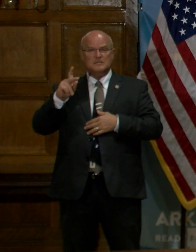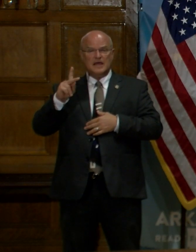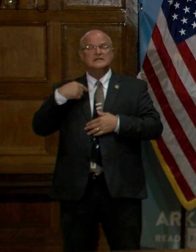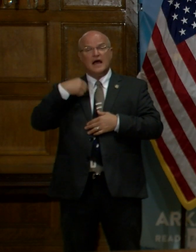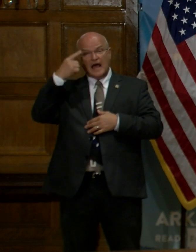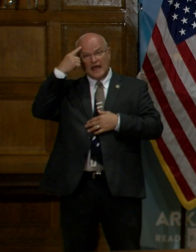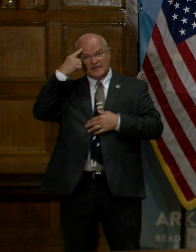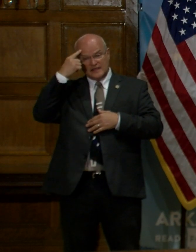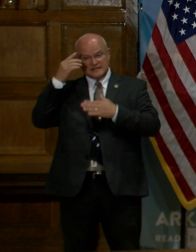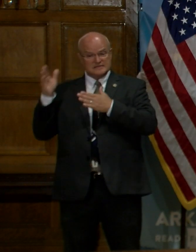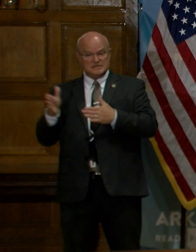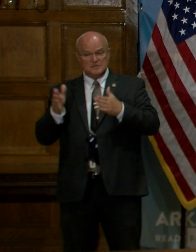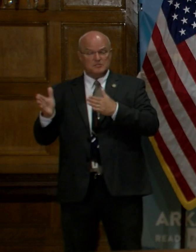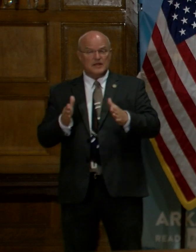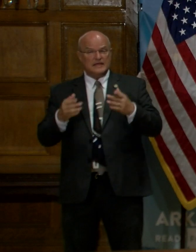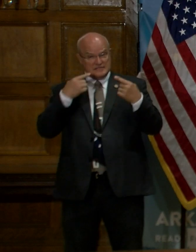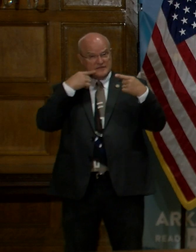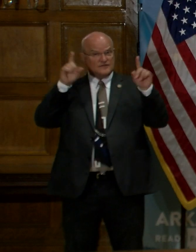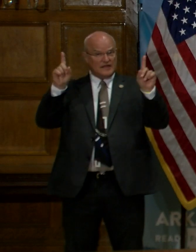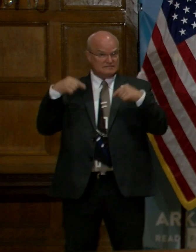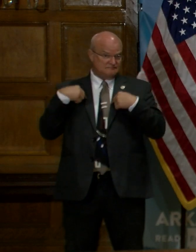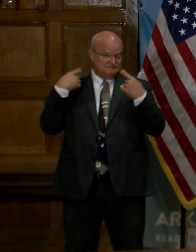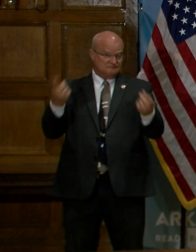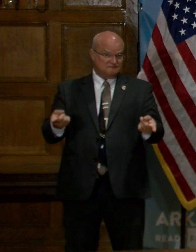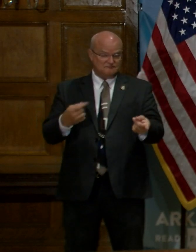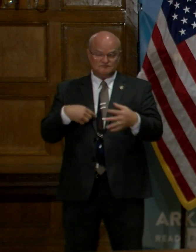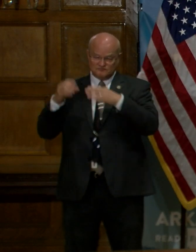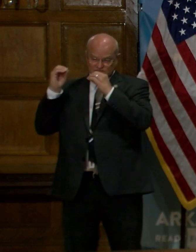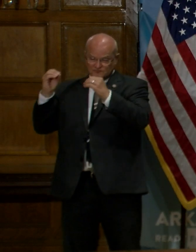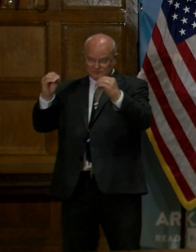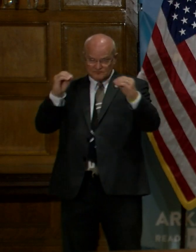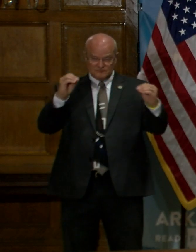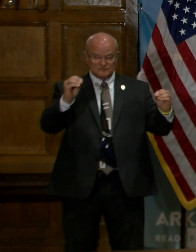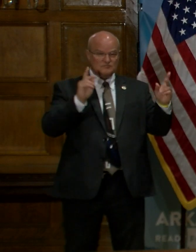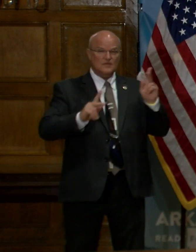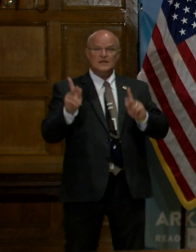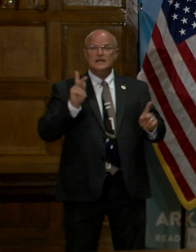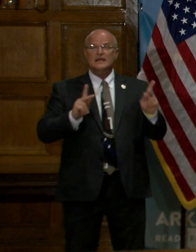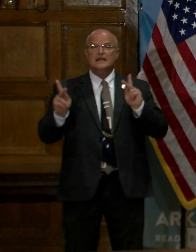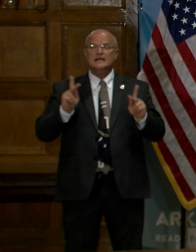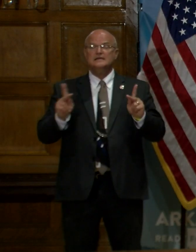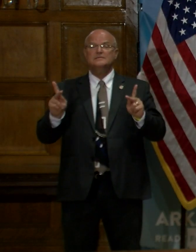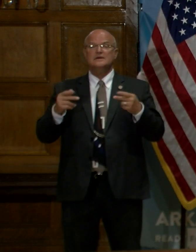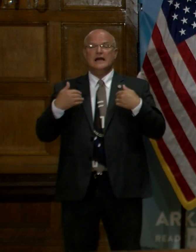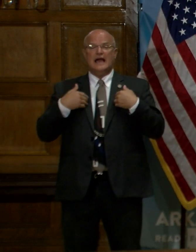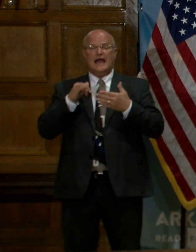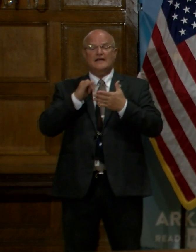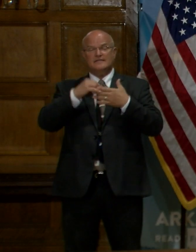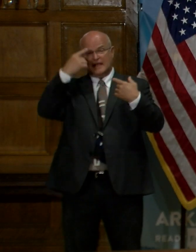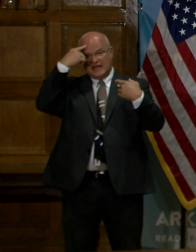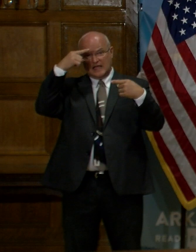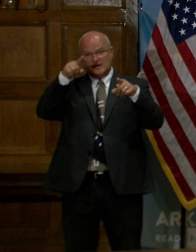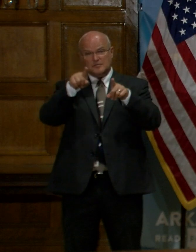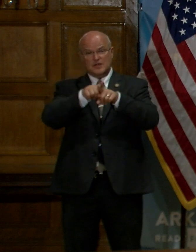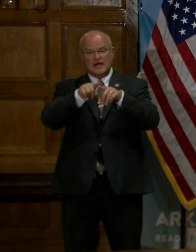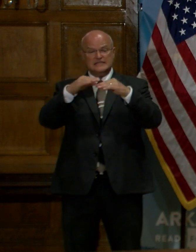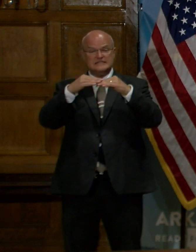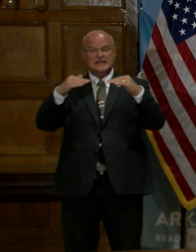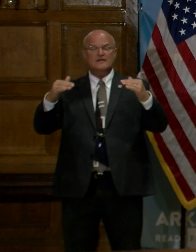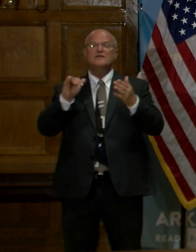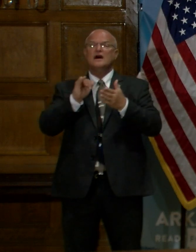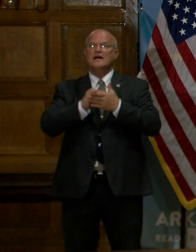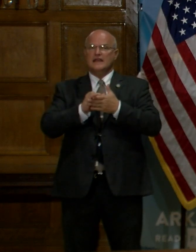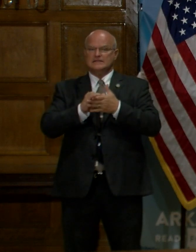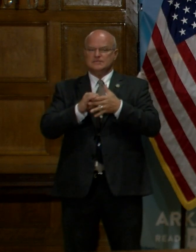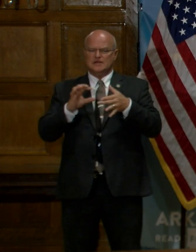think that the strategy has been very effective in educating the public, bringing that compliance level up. And that's